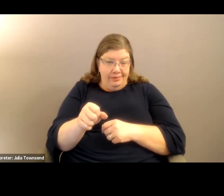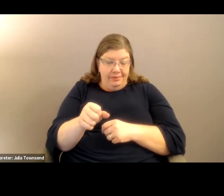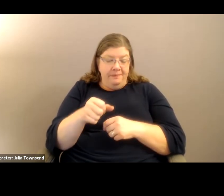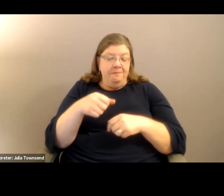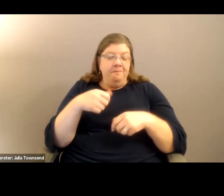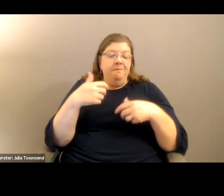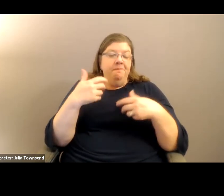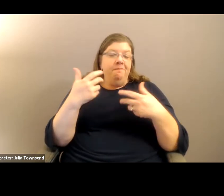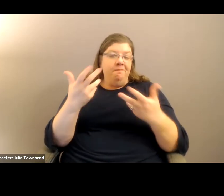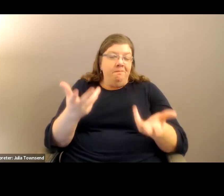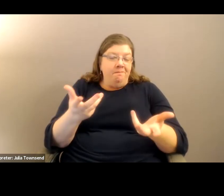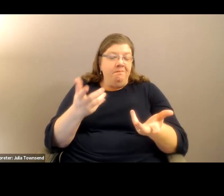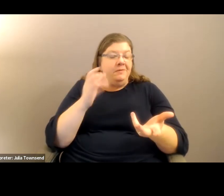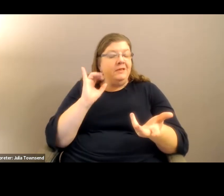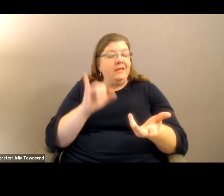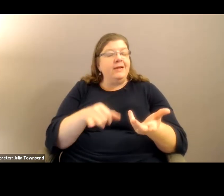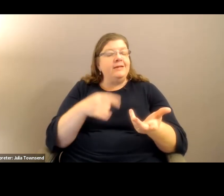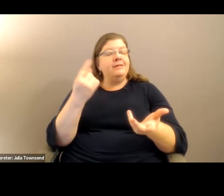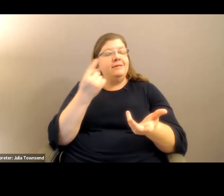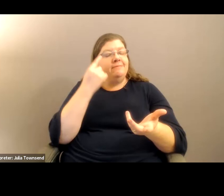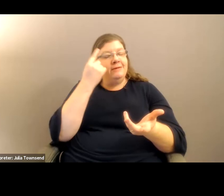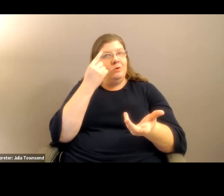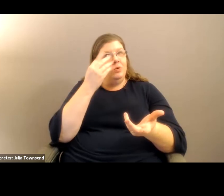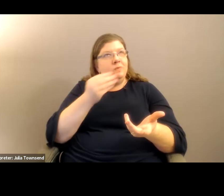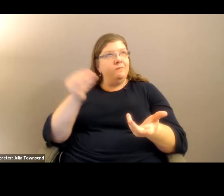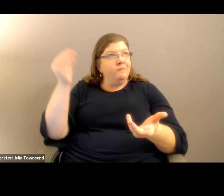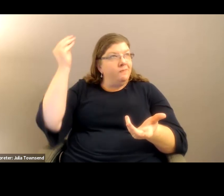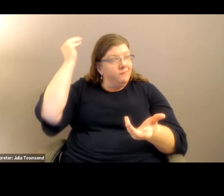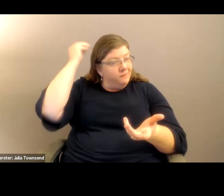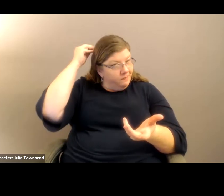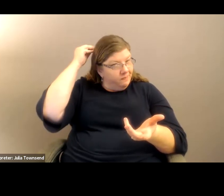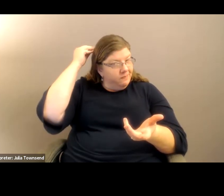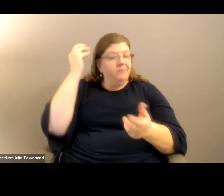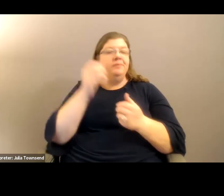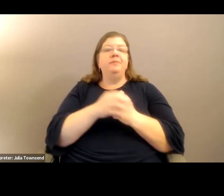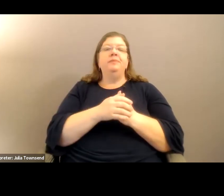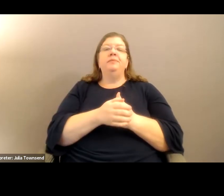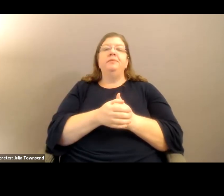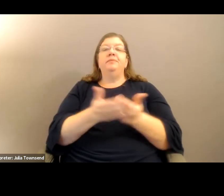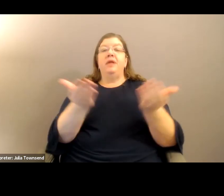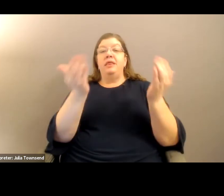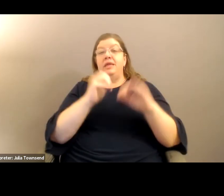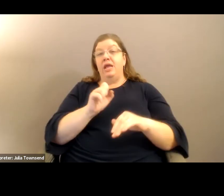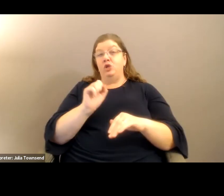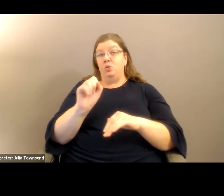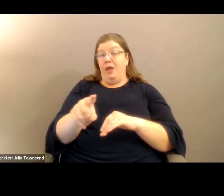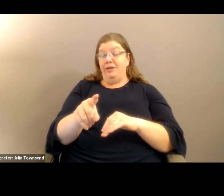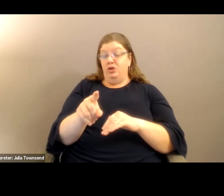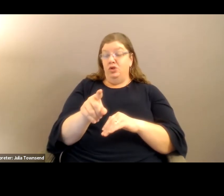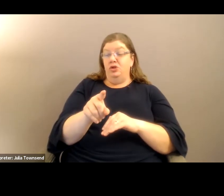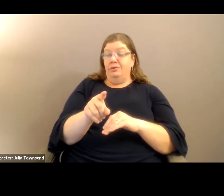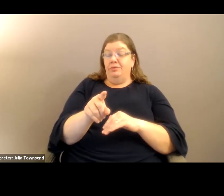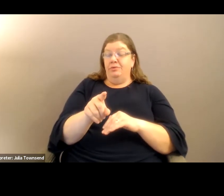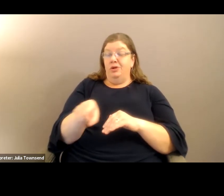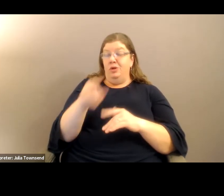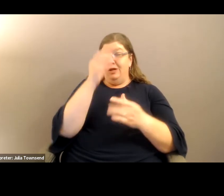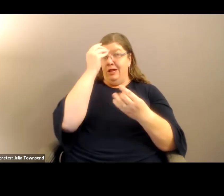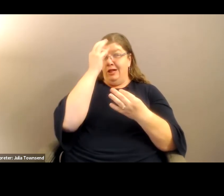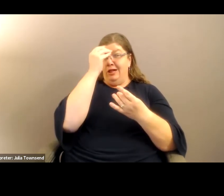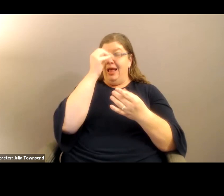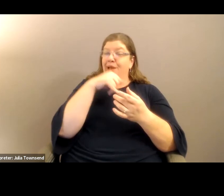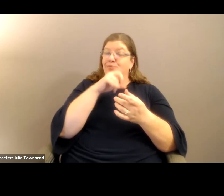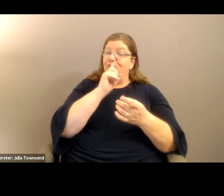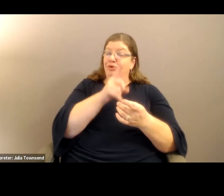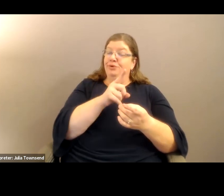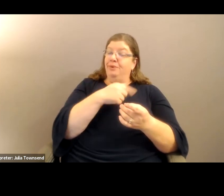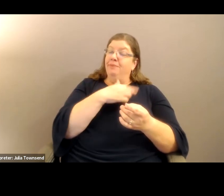So that's just something to kind of keep in mind. The next question, I'm sure is on your minds, at least